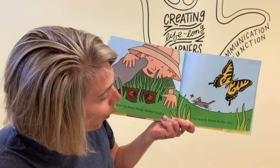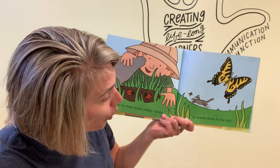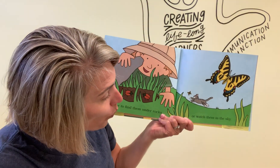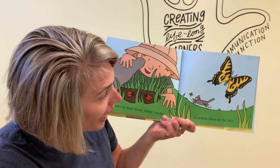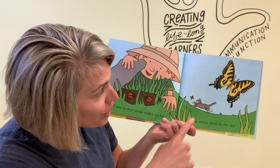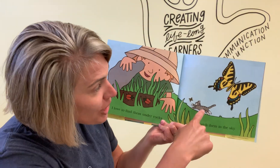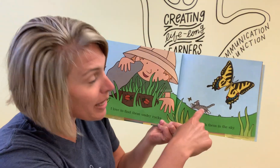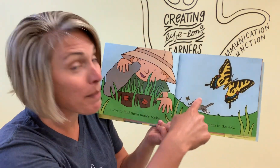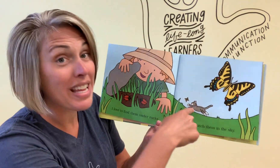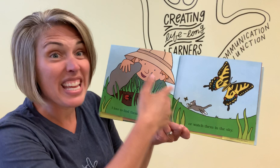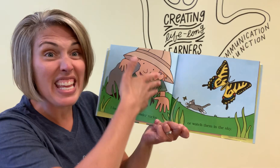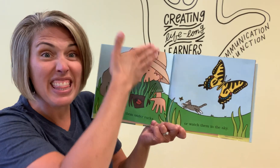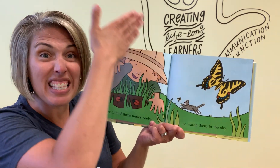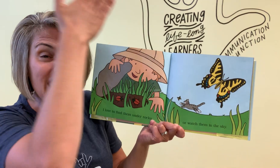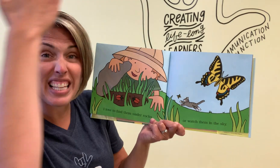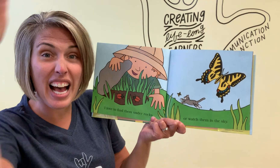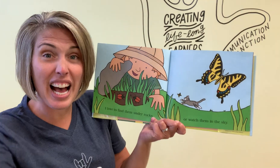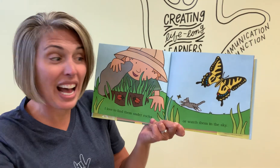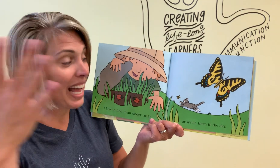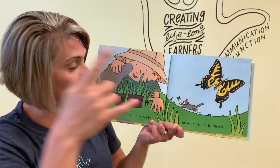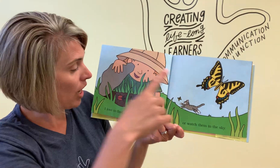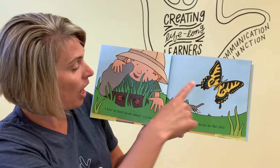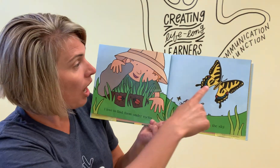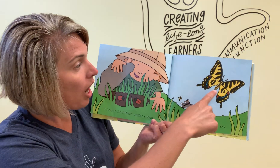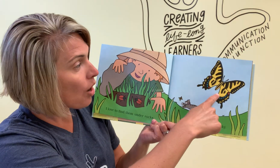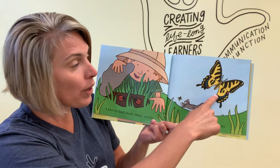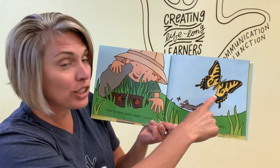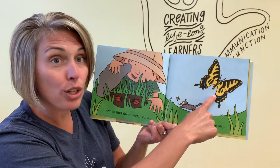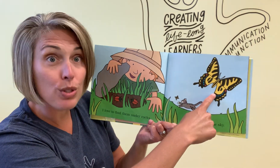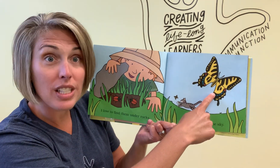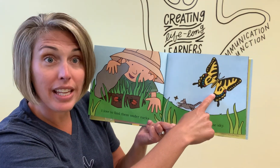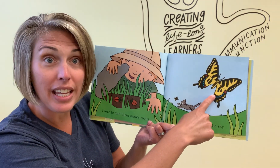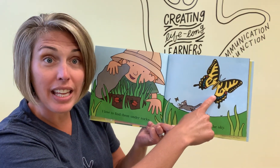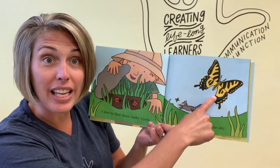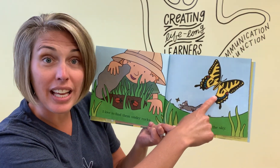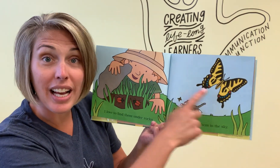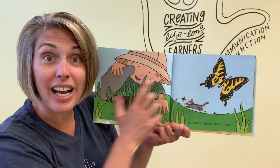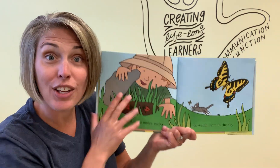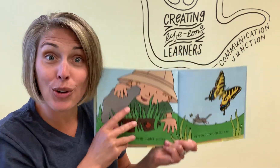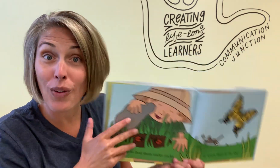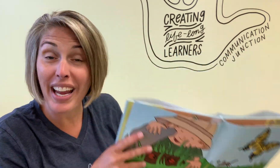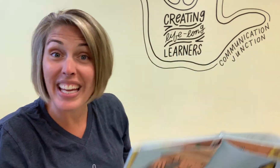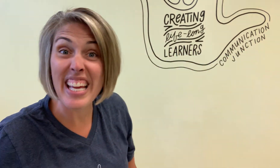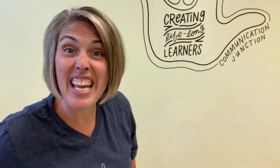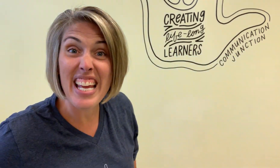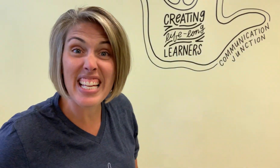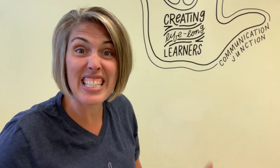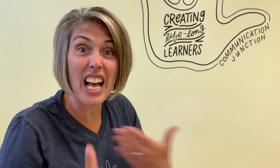Or watch them in the sky. What do you see? You're right. It's